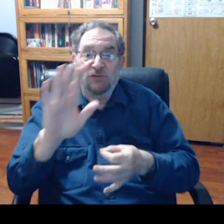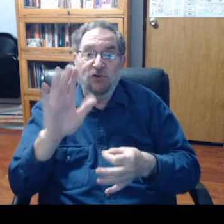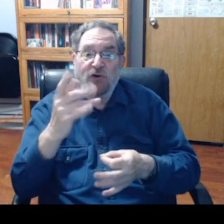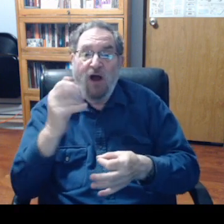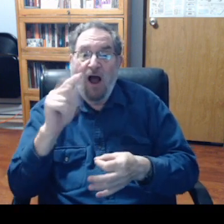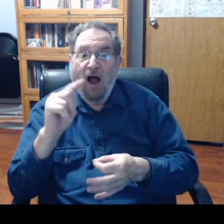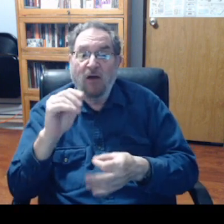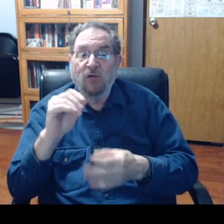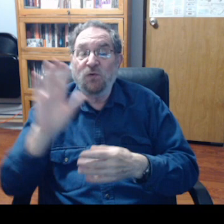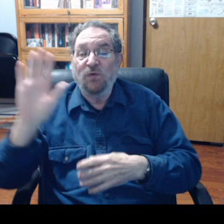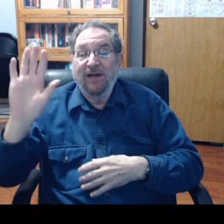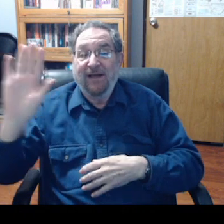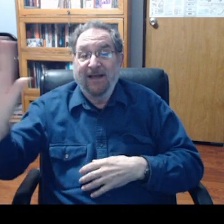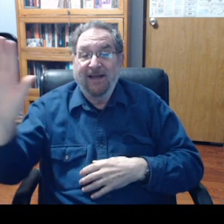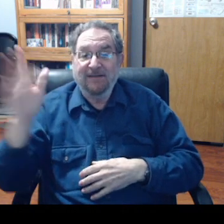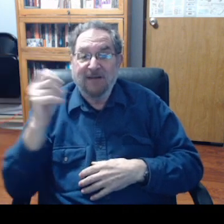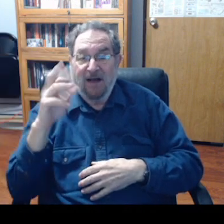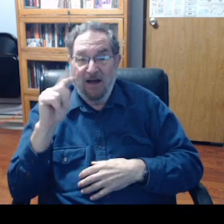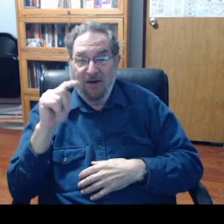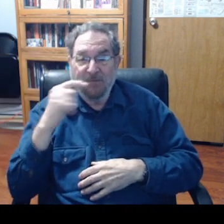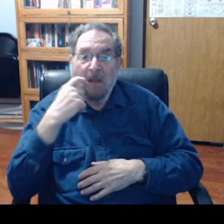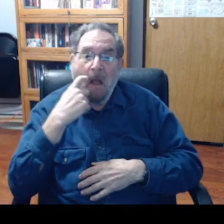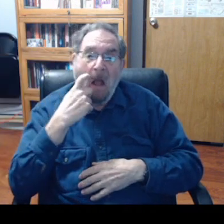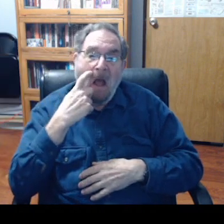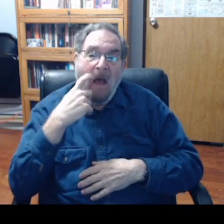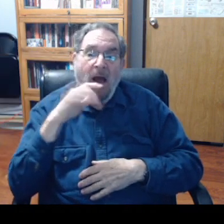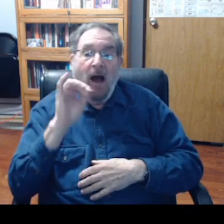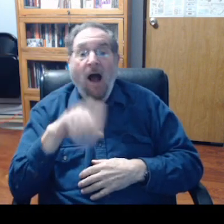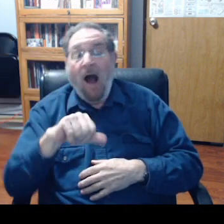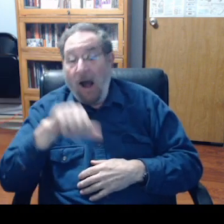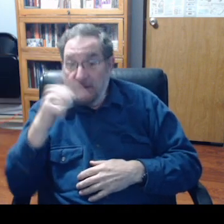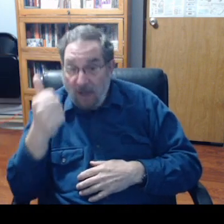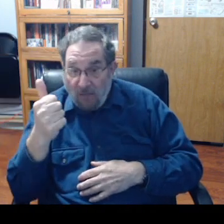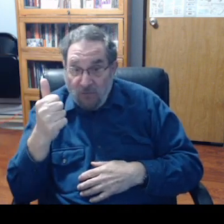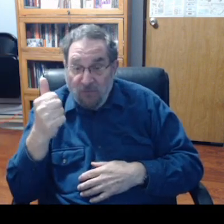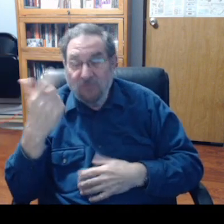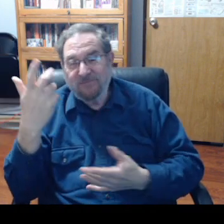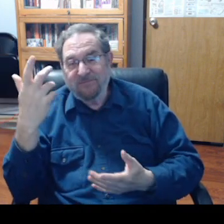joins your heart to his heart.